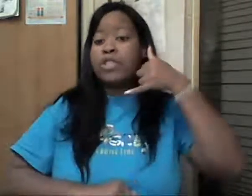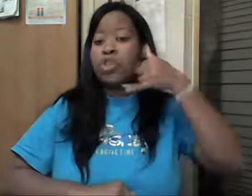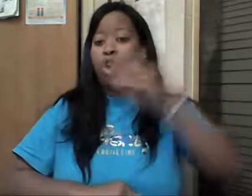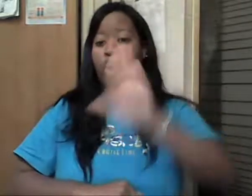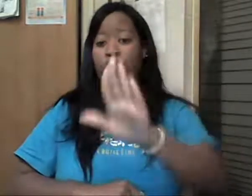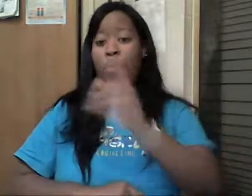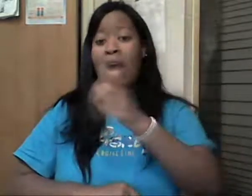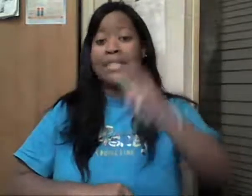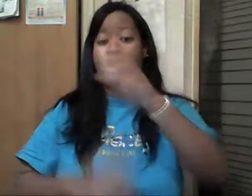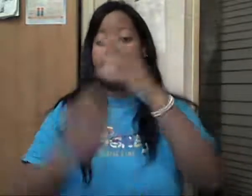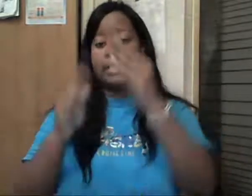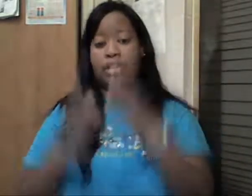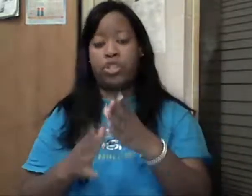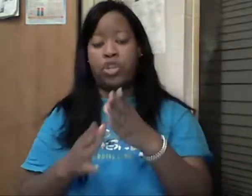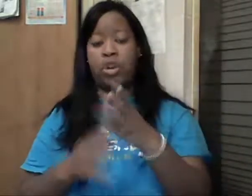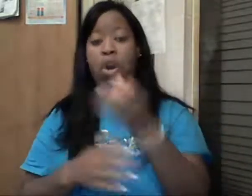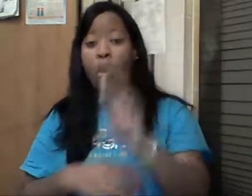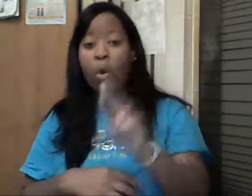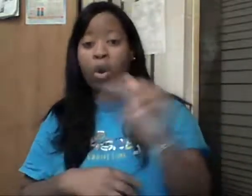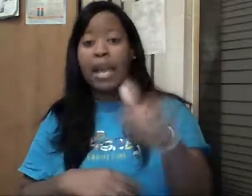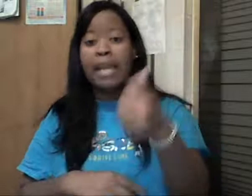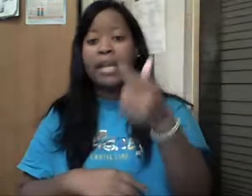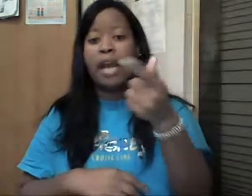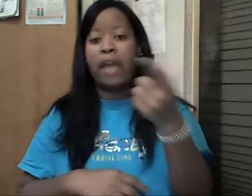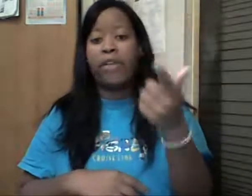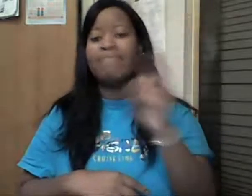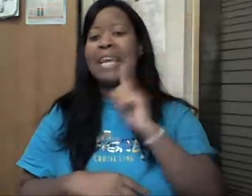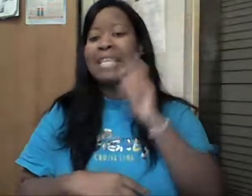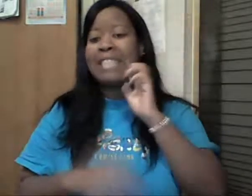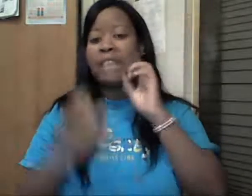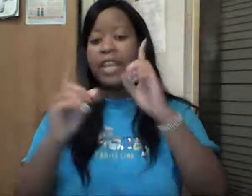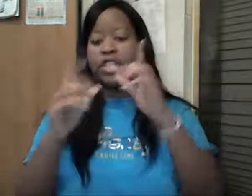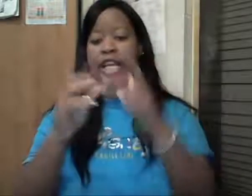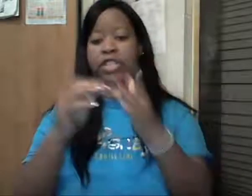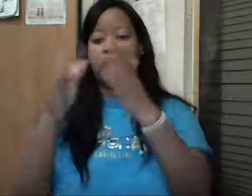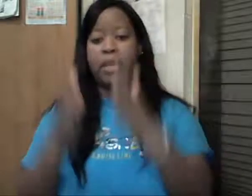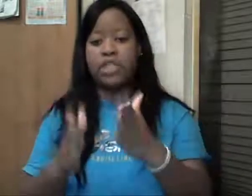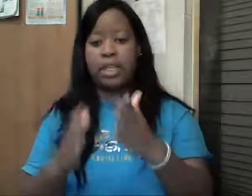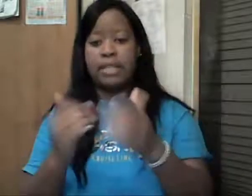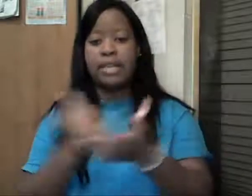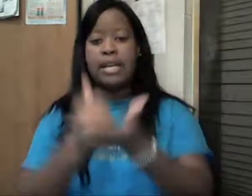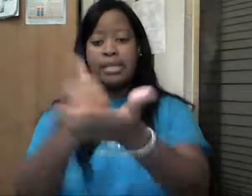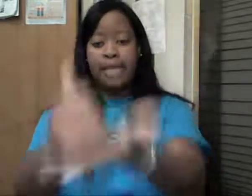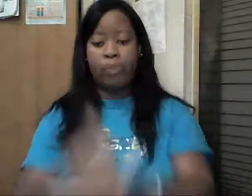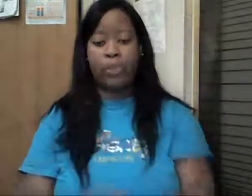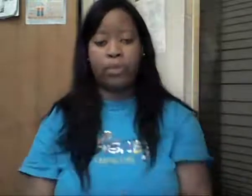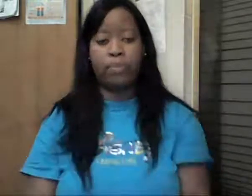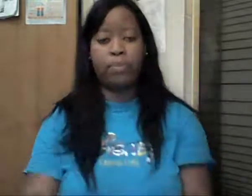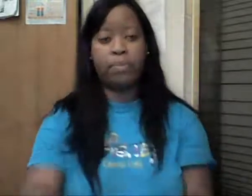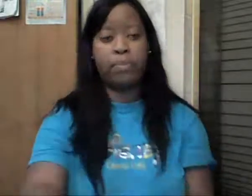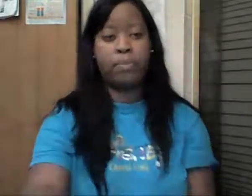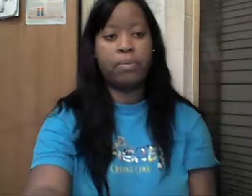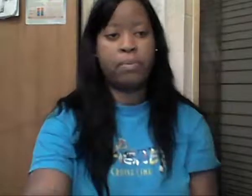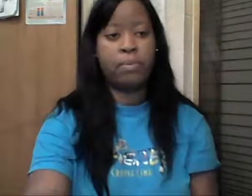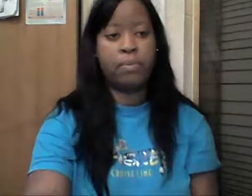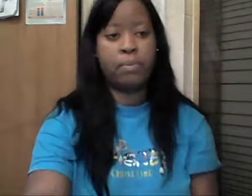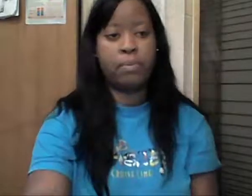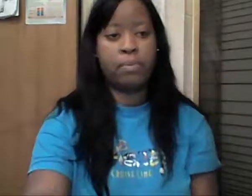to call your itinerant teacher or any other deaf education specialist to help you.